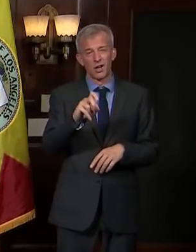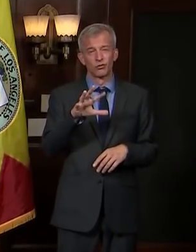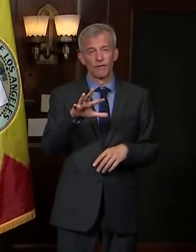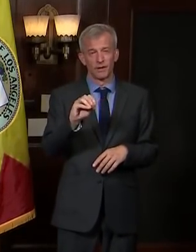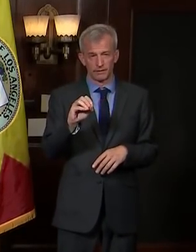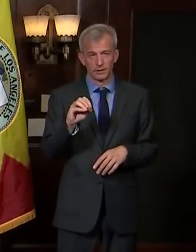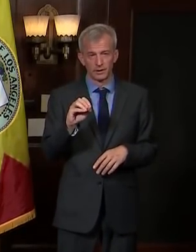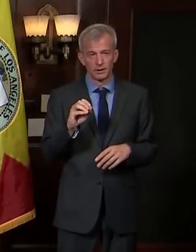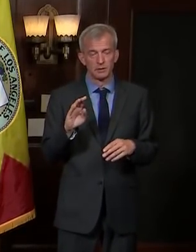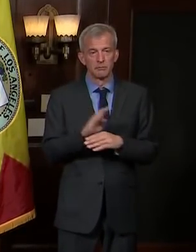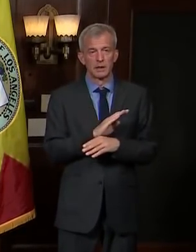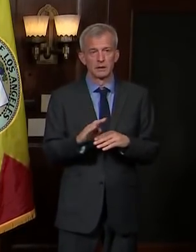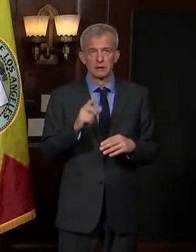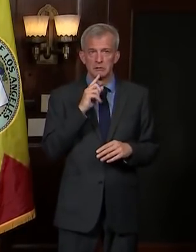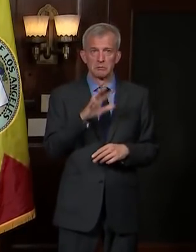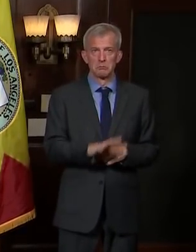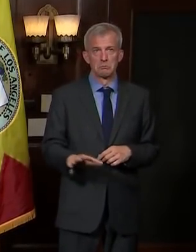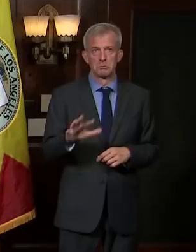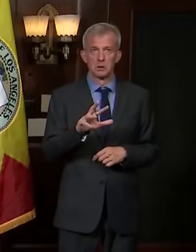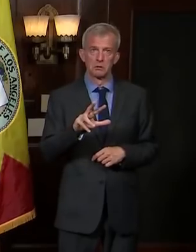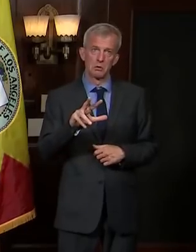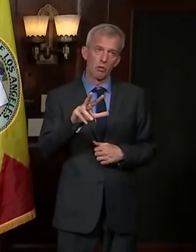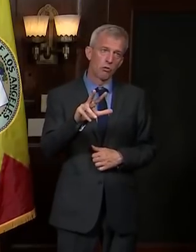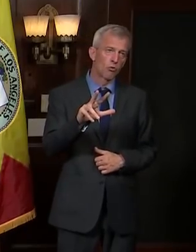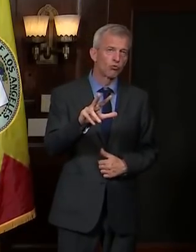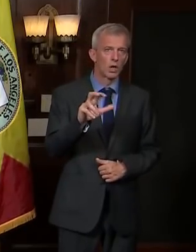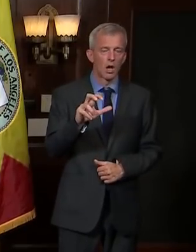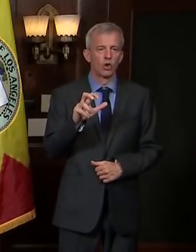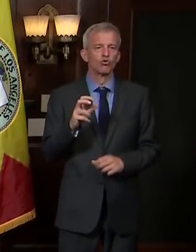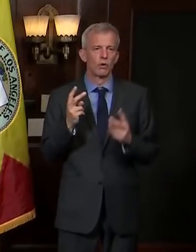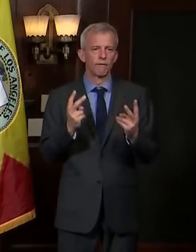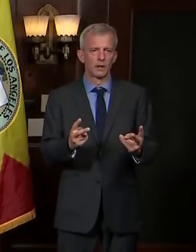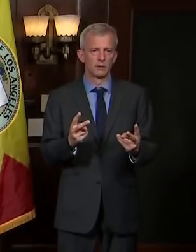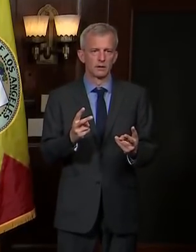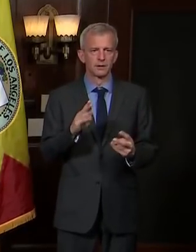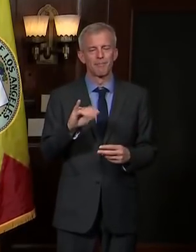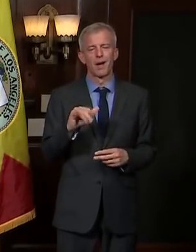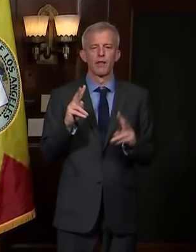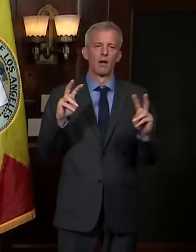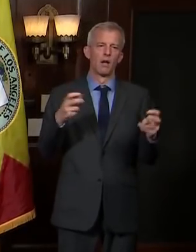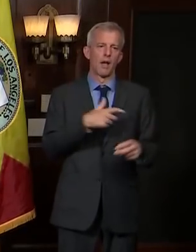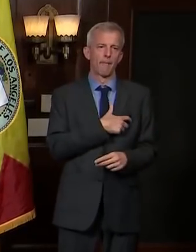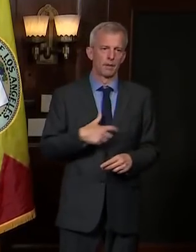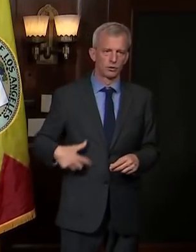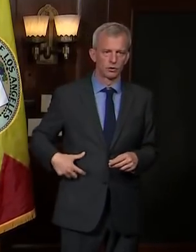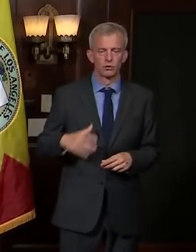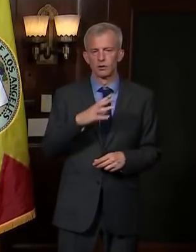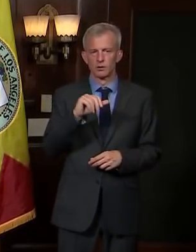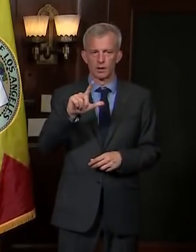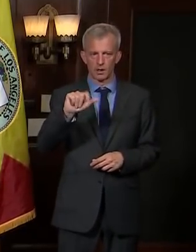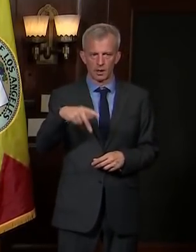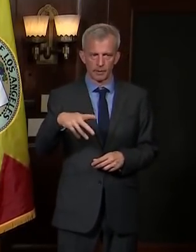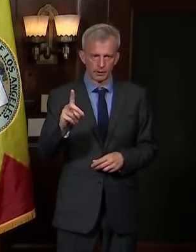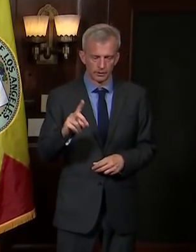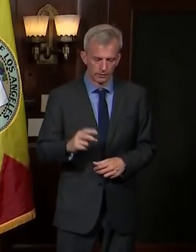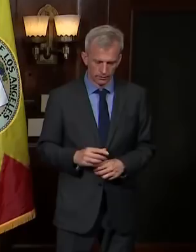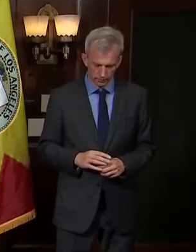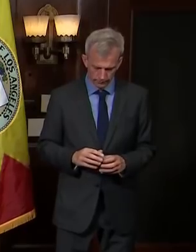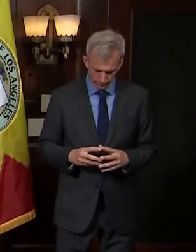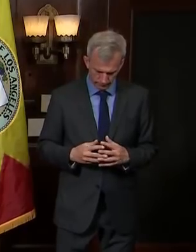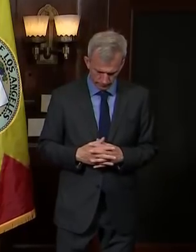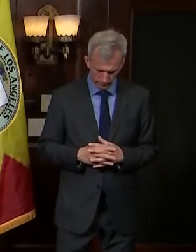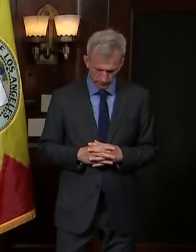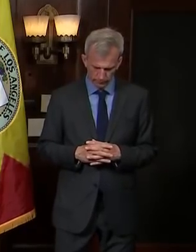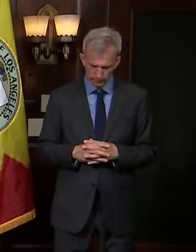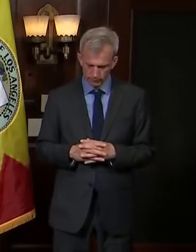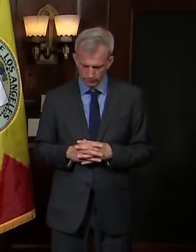so. It's probably been about 300 visits that have been done by these ambassadors and by LAPD. Now, you were talking about